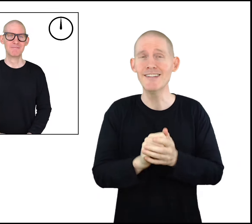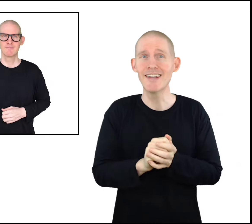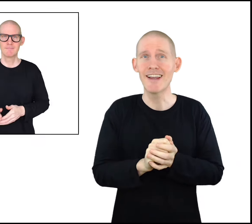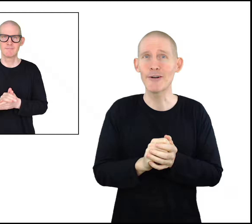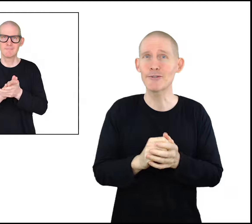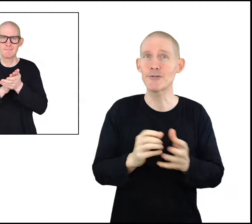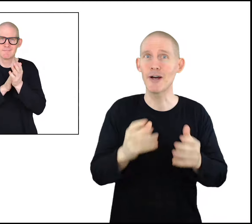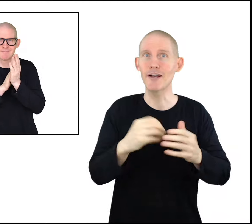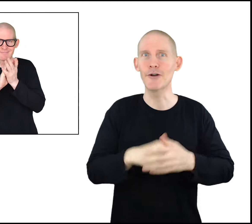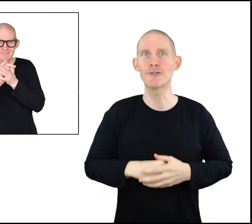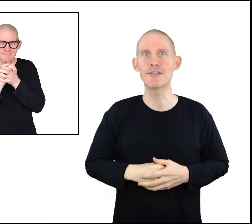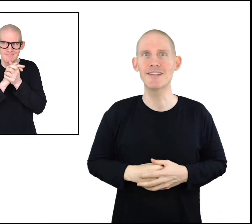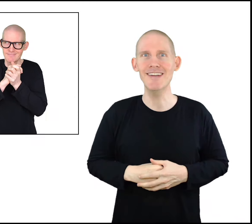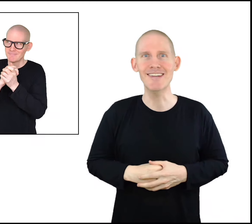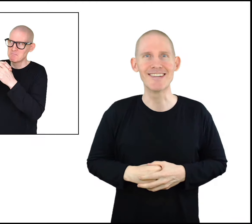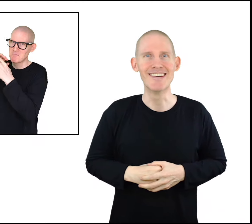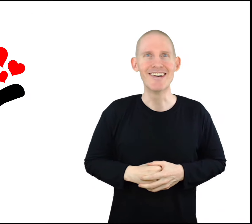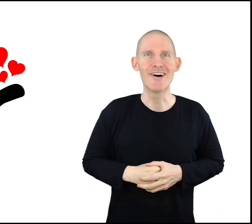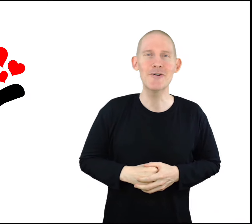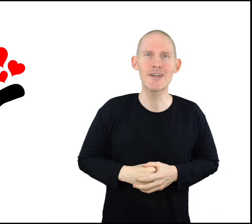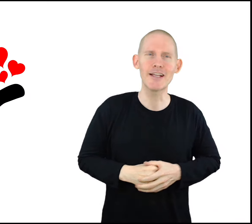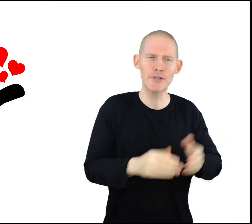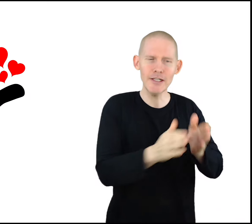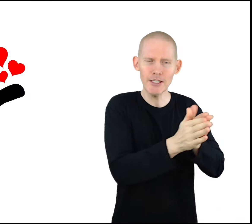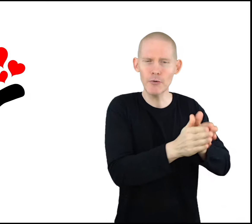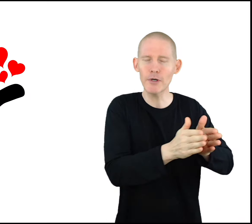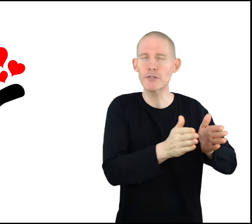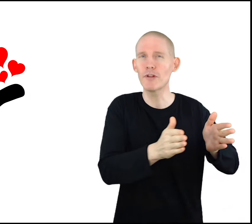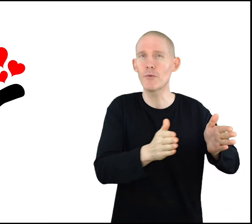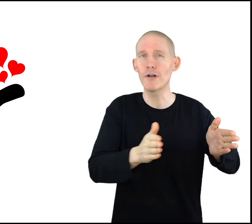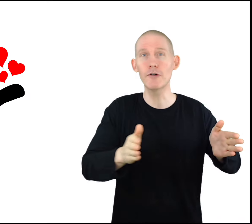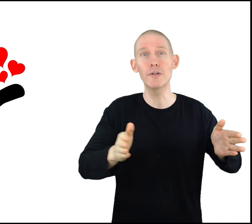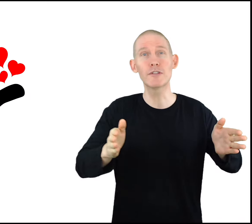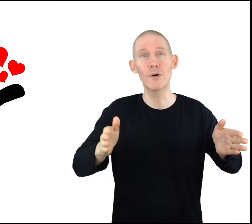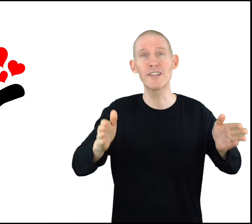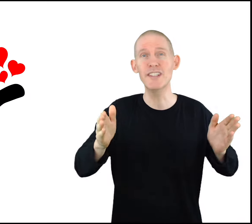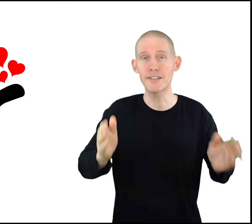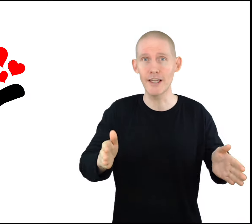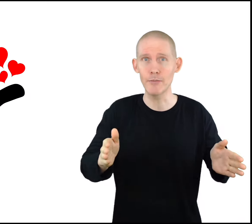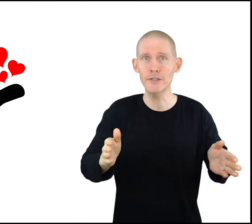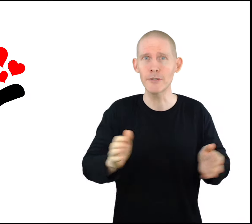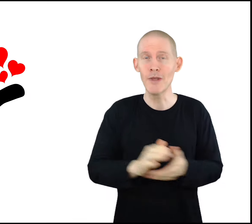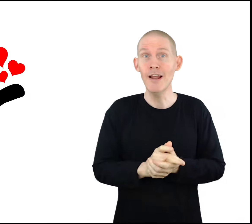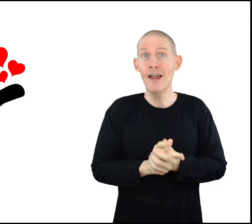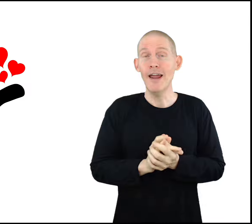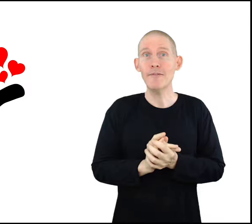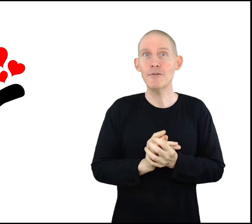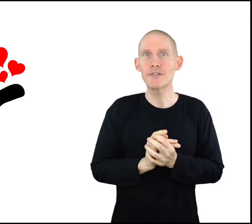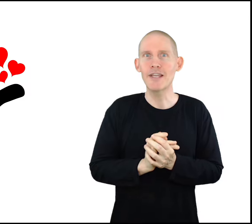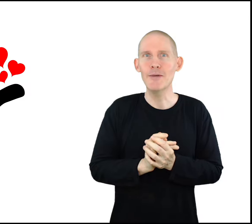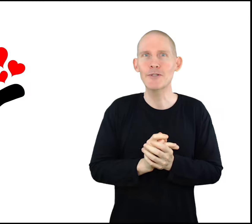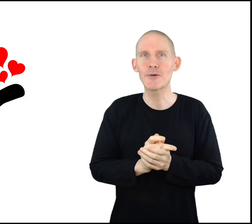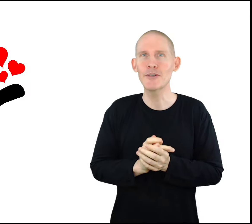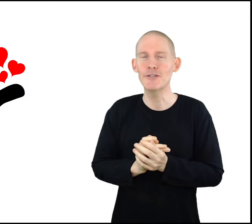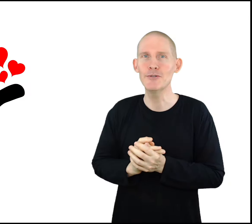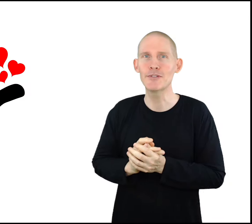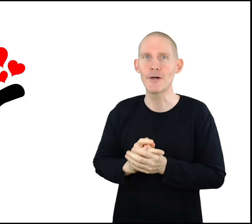and also try to understand. Okay, so that's how it works for the 120 statements. After the statements, we're going to do